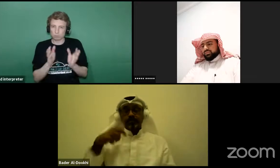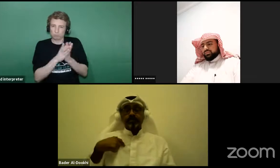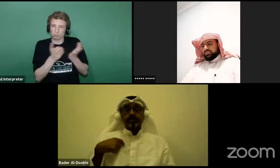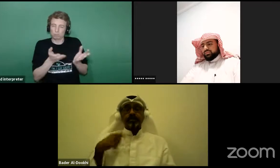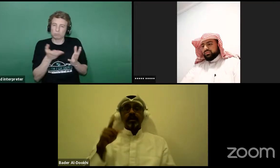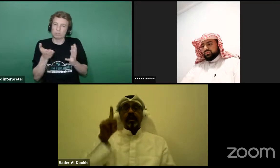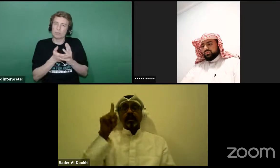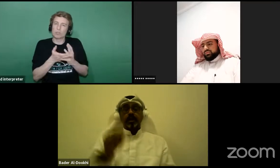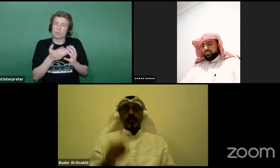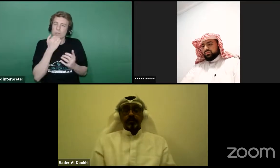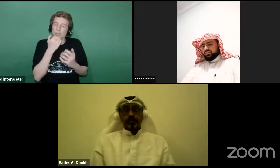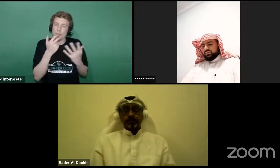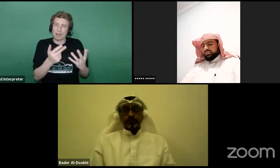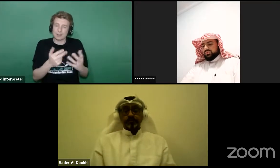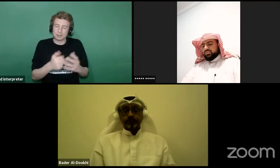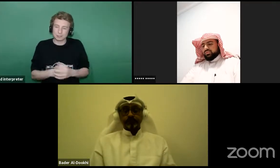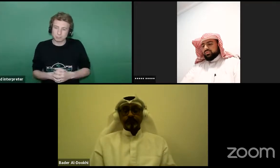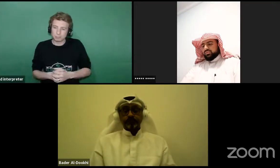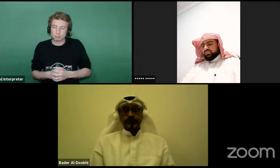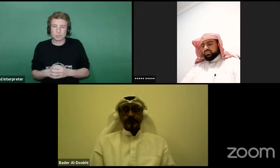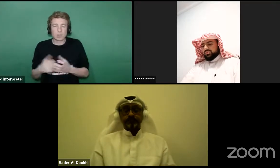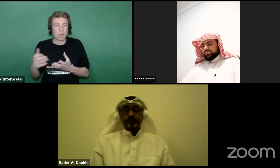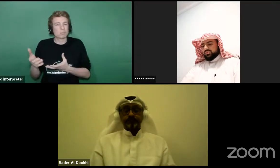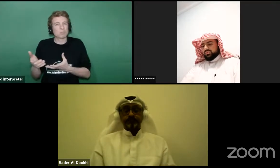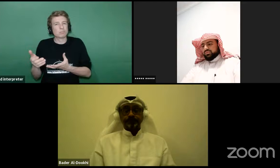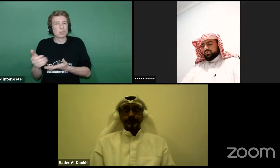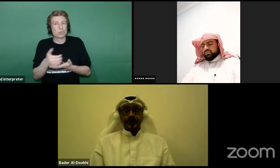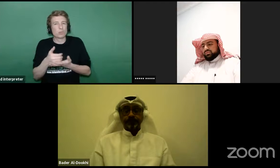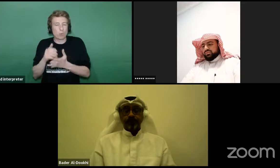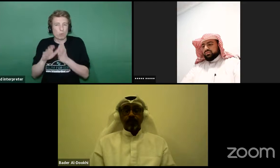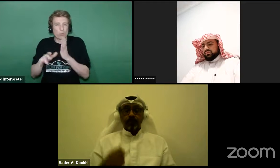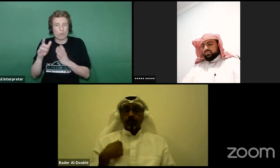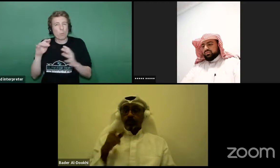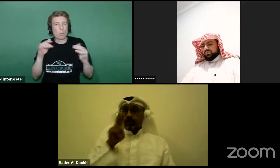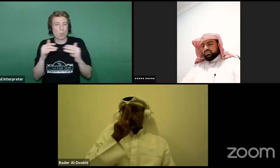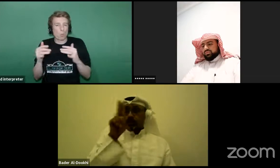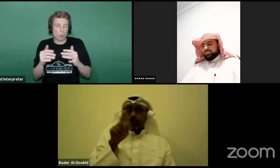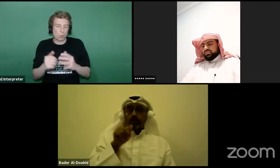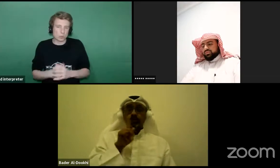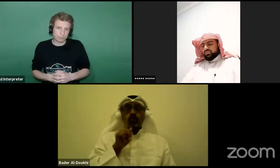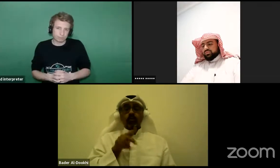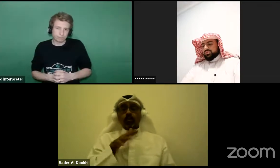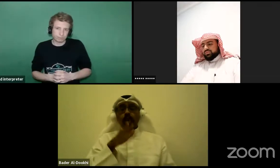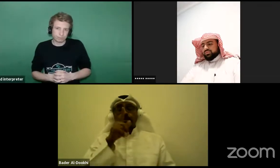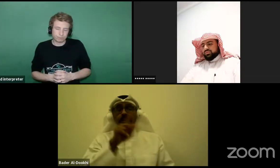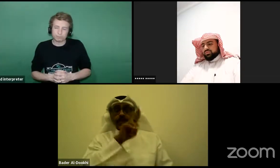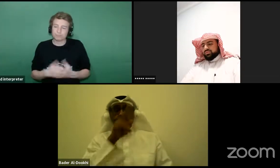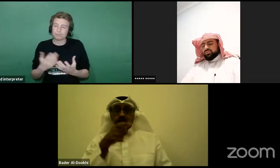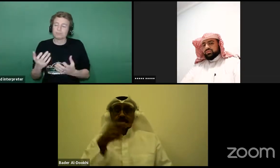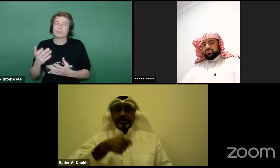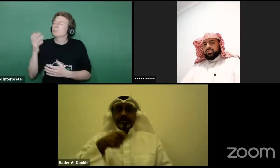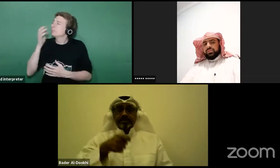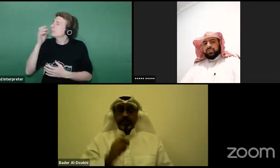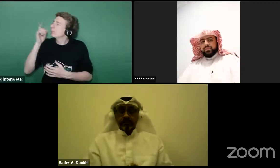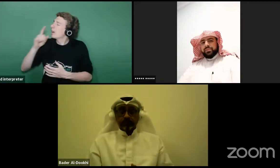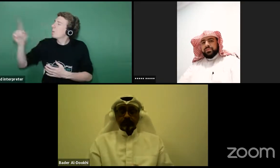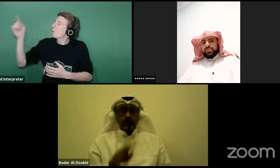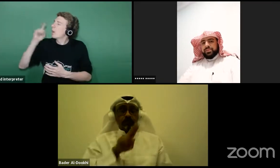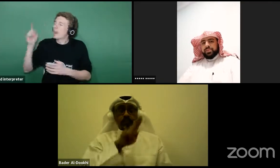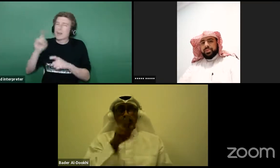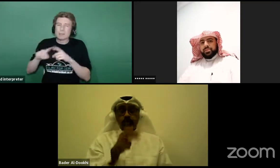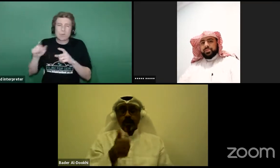most gracious, the most merciful. They ask you, O Muhammad, peace and blessings be upon him, about the spoils of